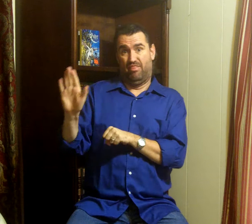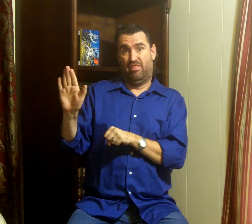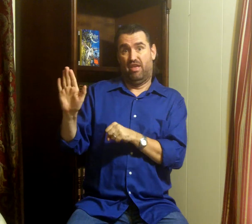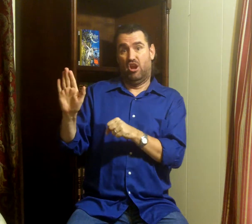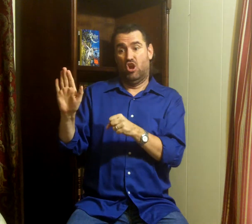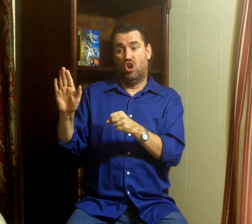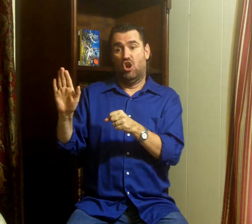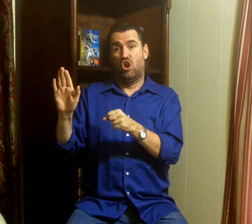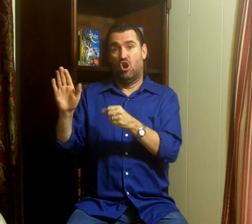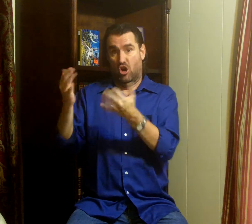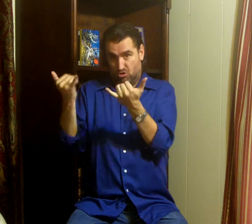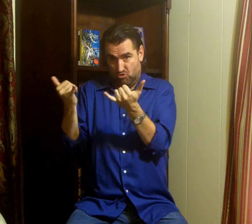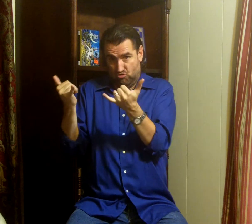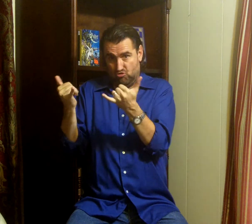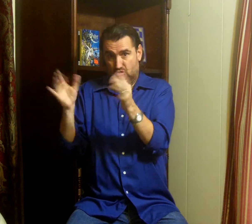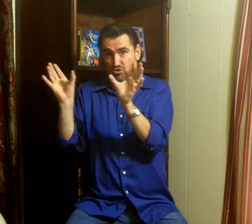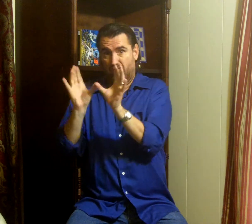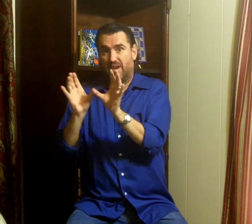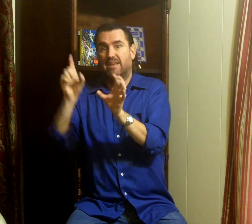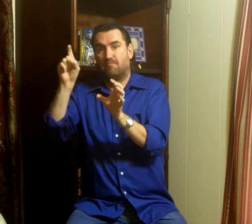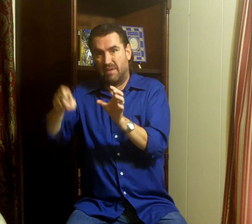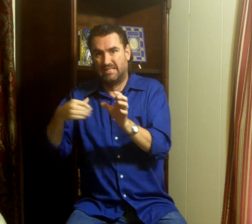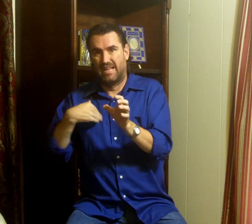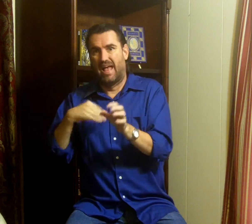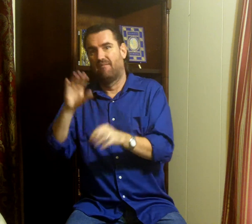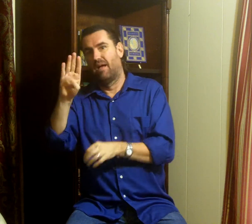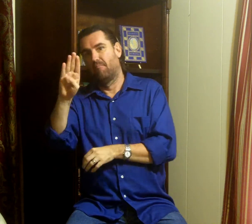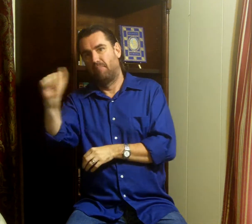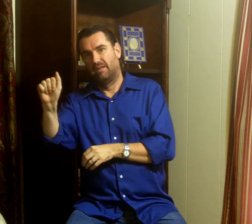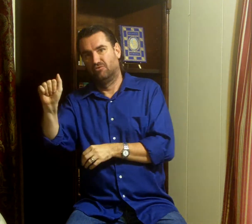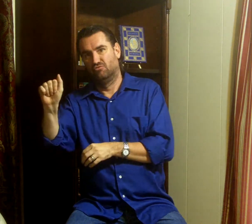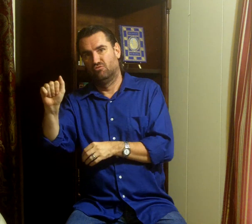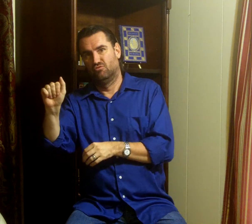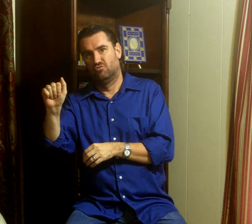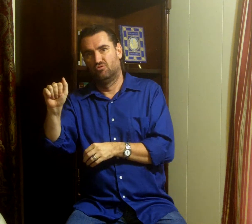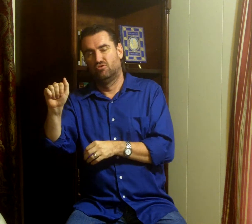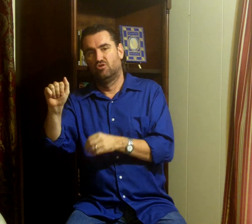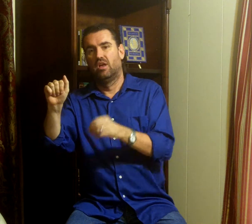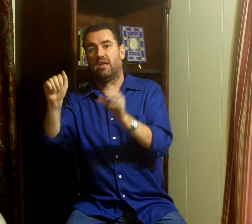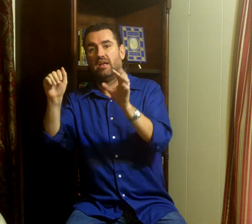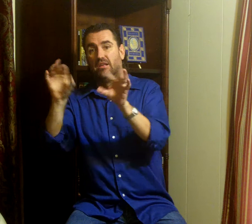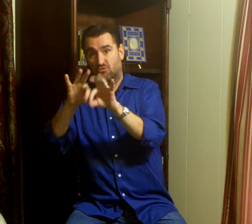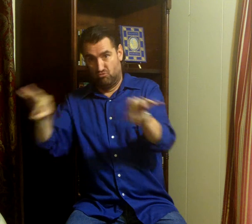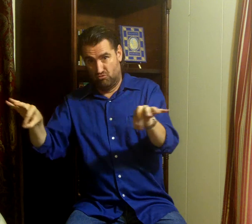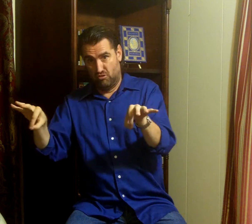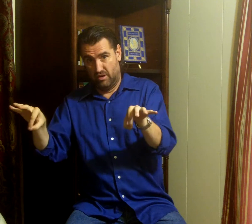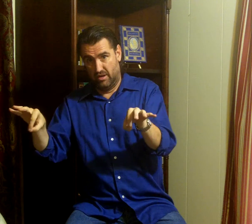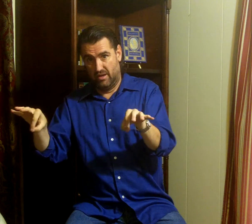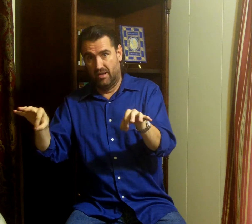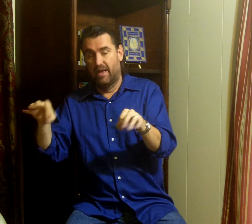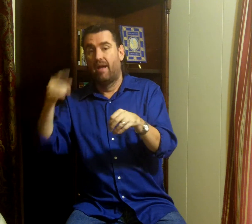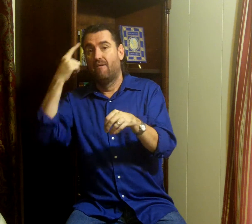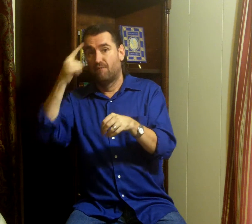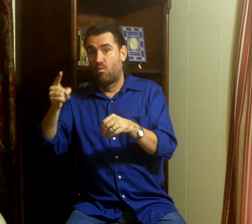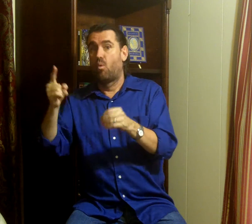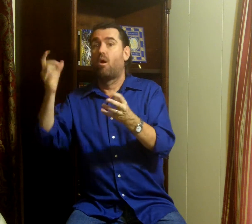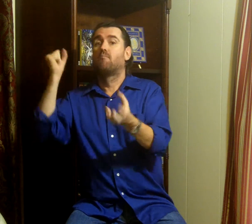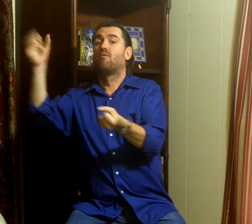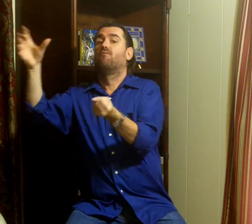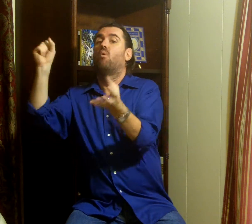have a bachelor's degree for the performance side. You don't need your bachelor's degree to take the knowledge exam. If you take the knowledge exam and pass